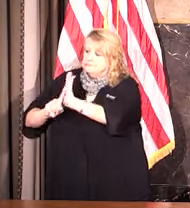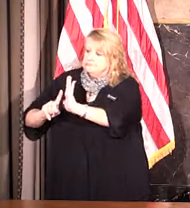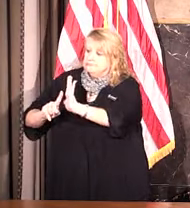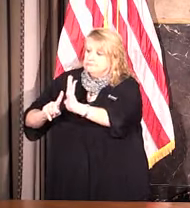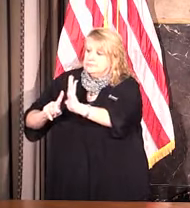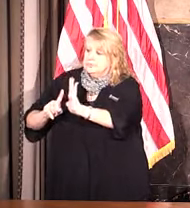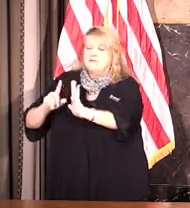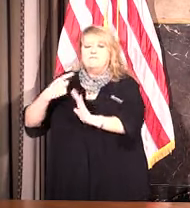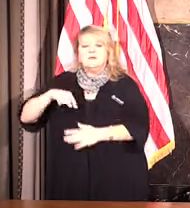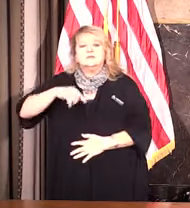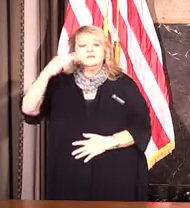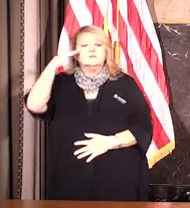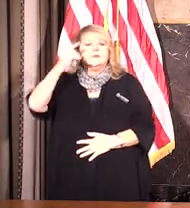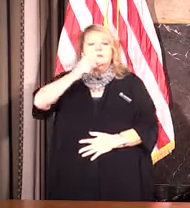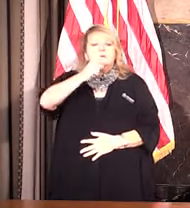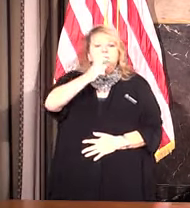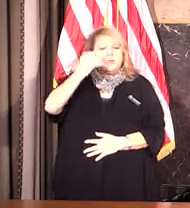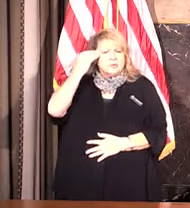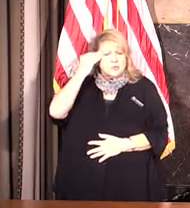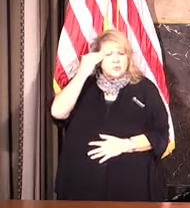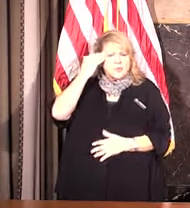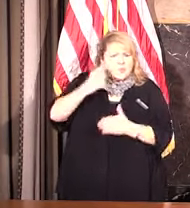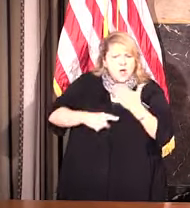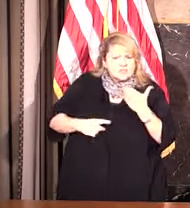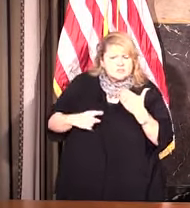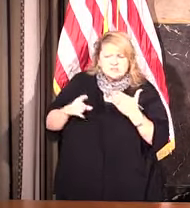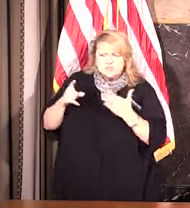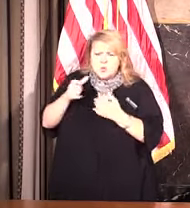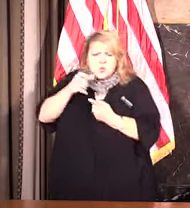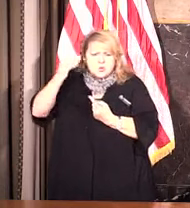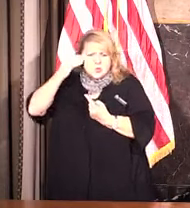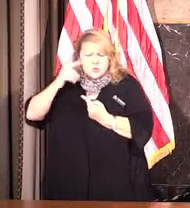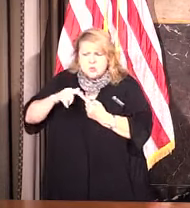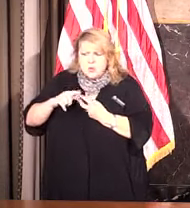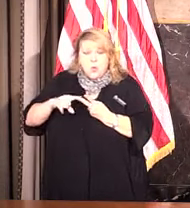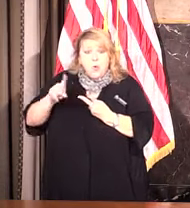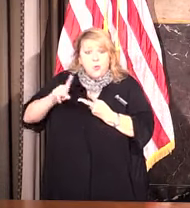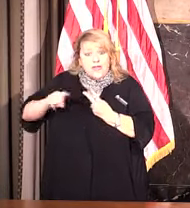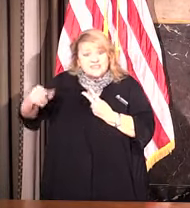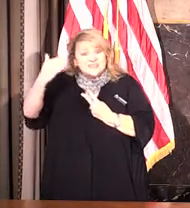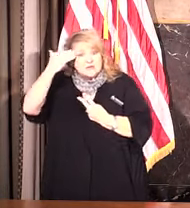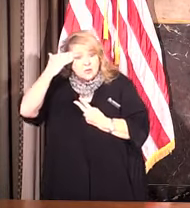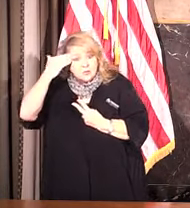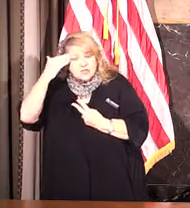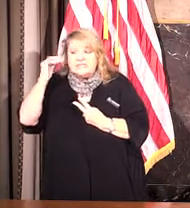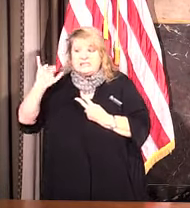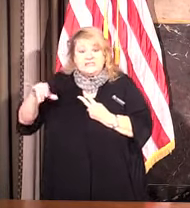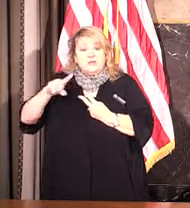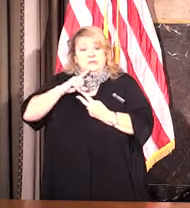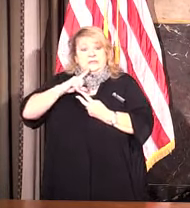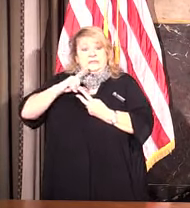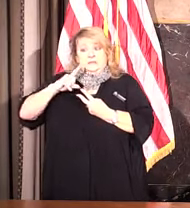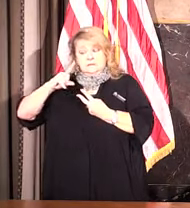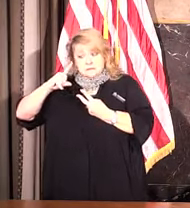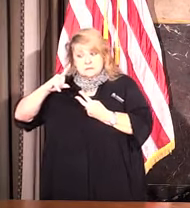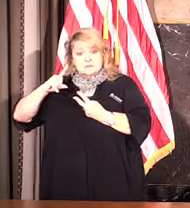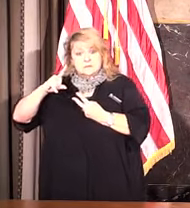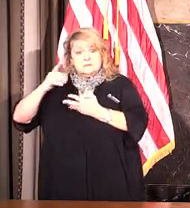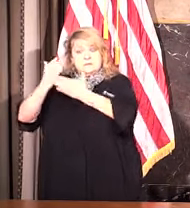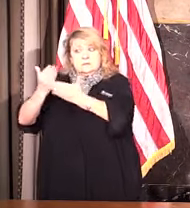can really know who knew what, when did they know it, was it credible, and what did they do about